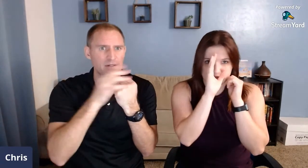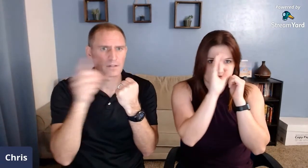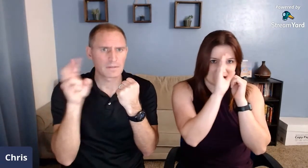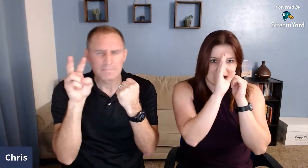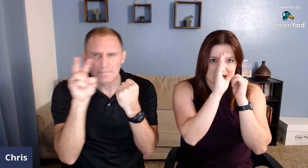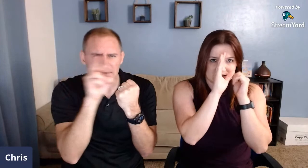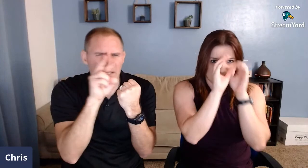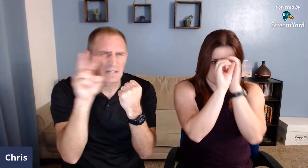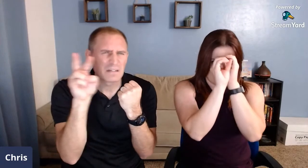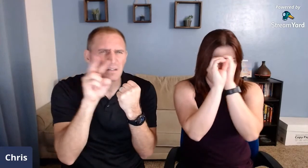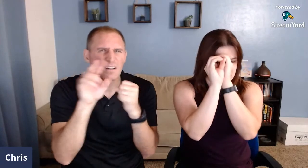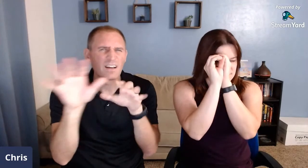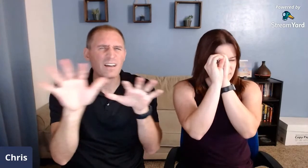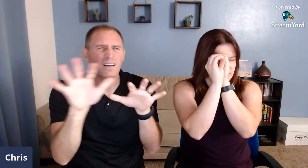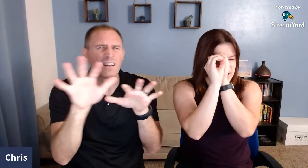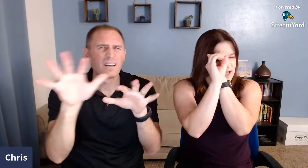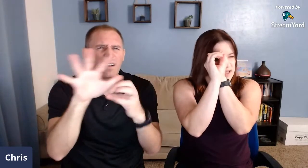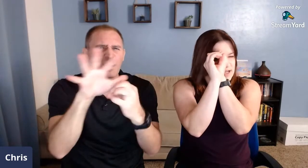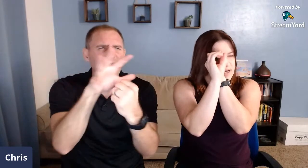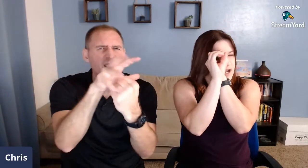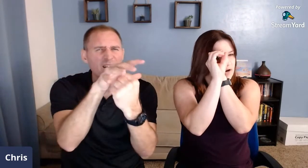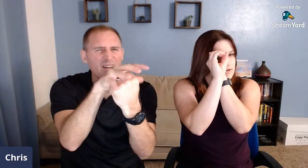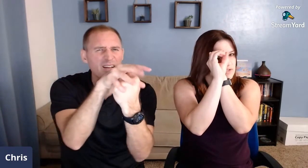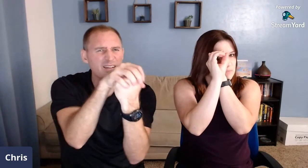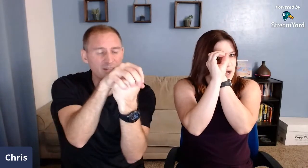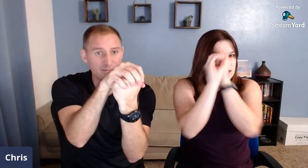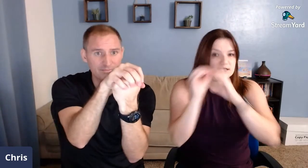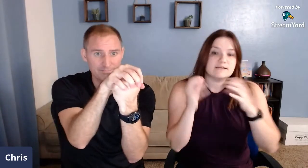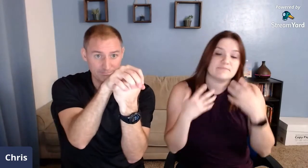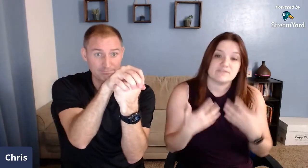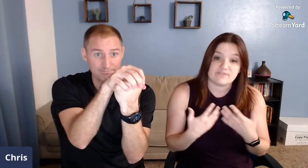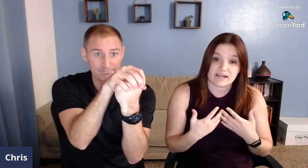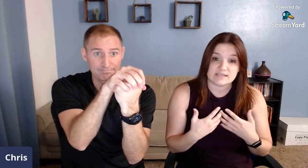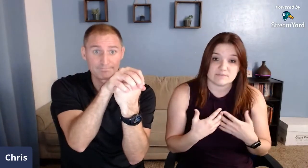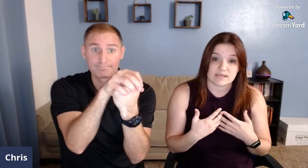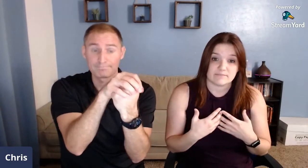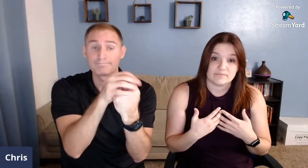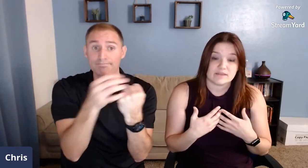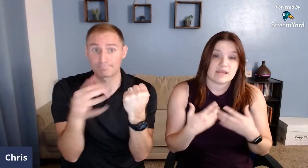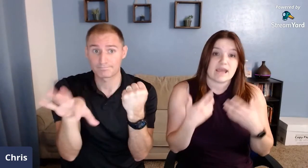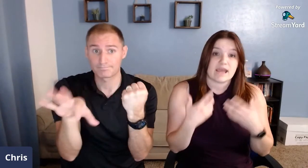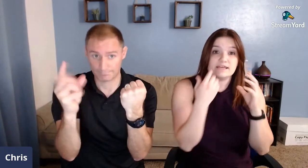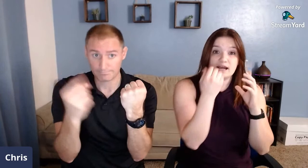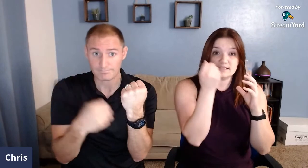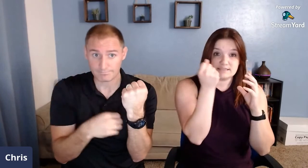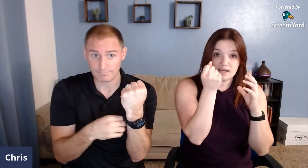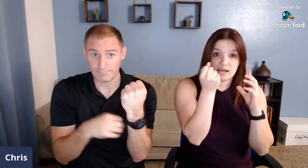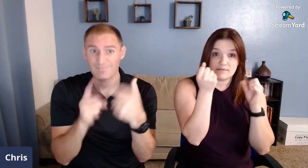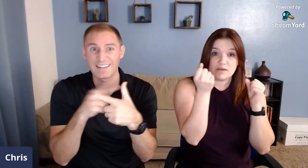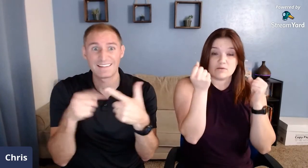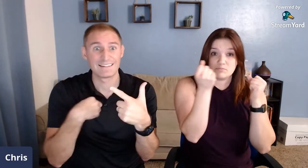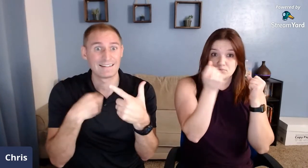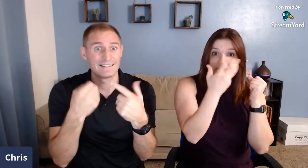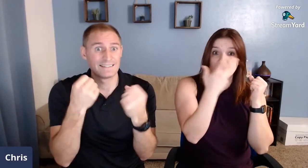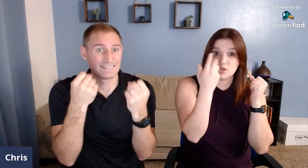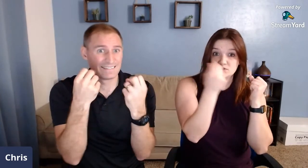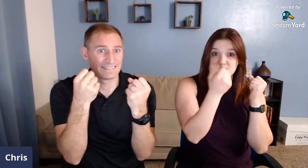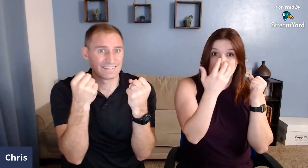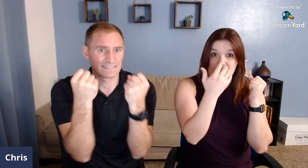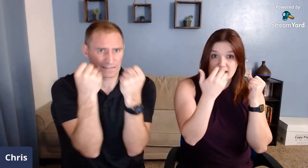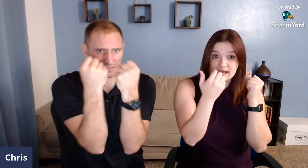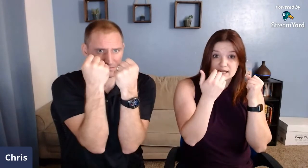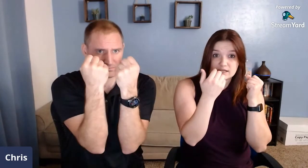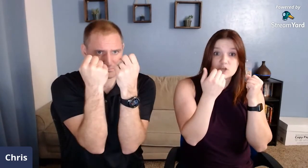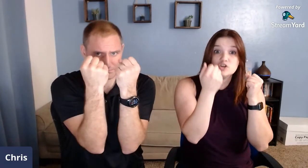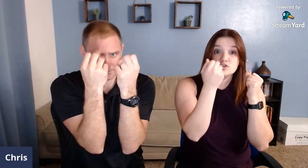he's looking to find in this very narrow spot to find me. And then I sign pretty close